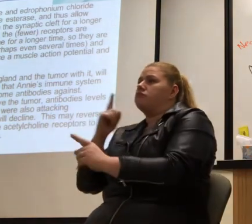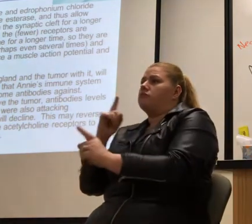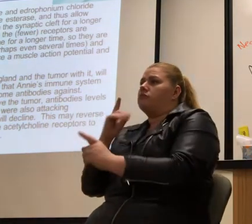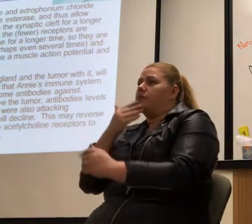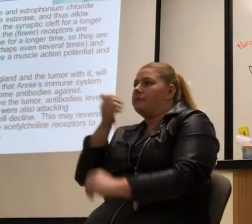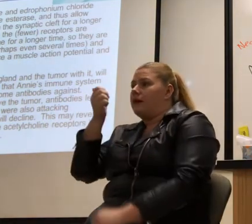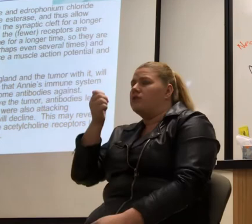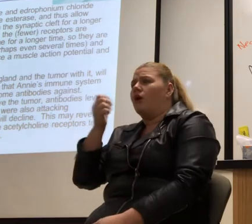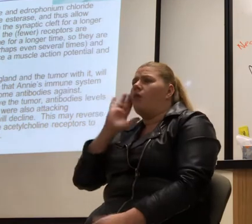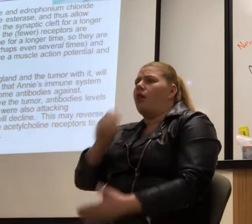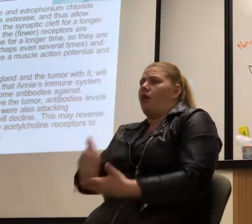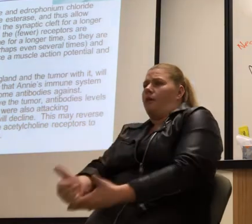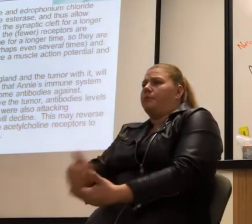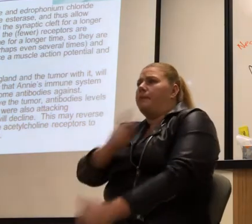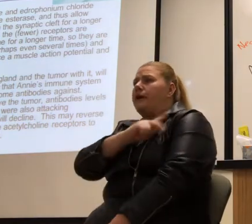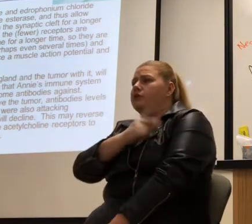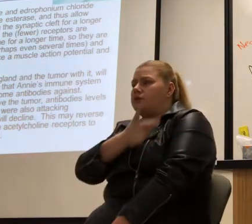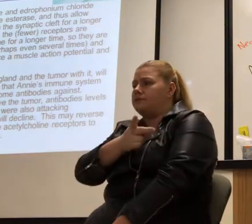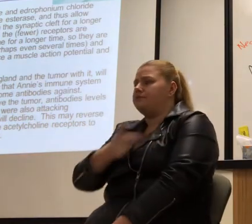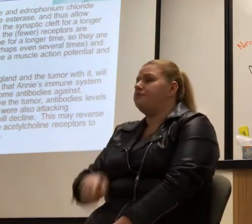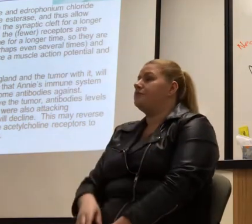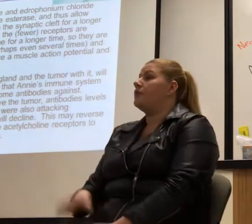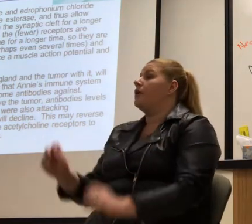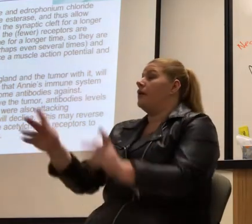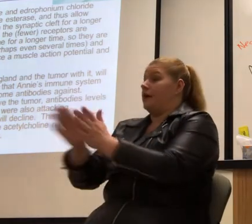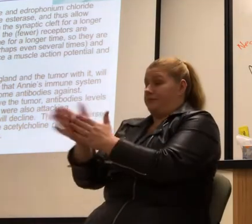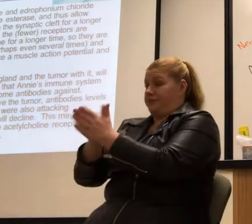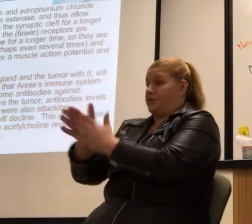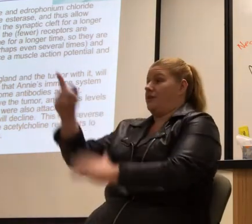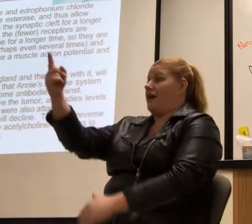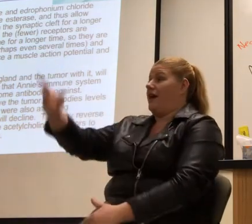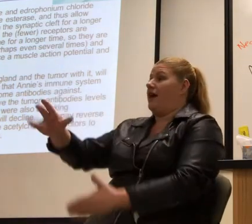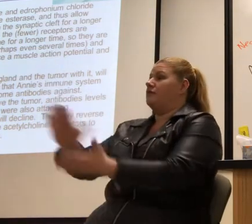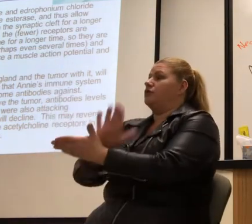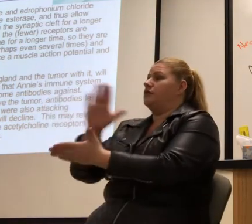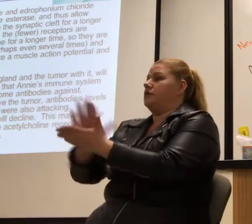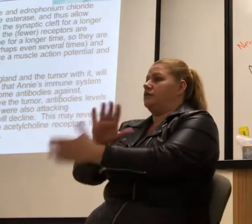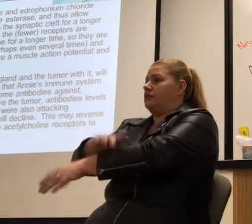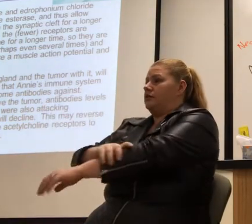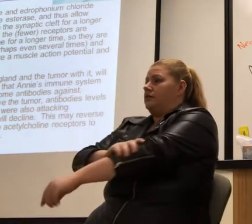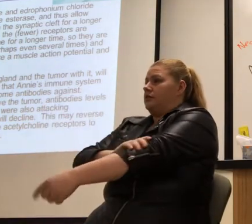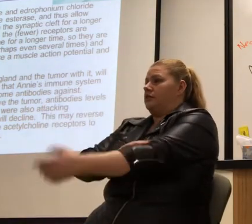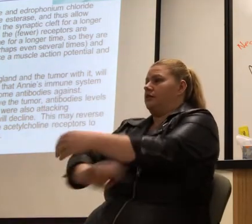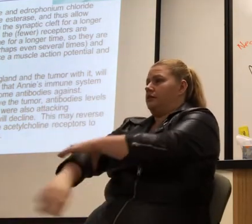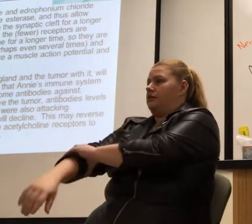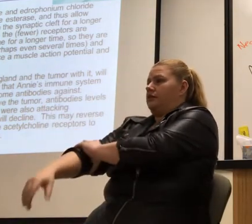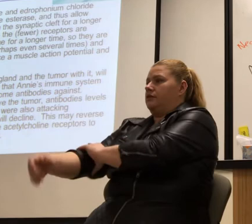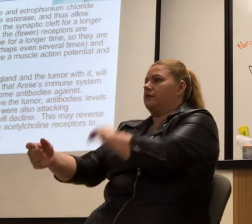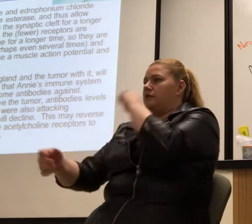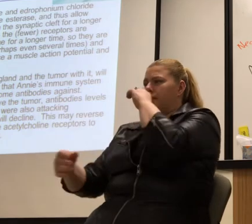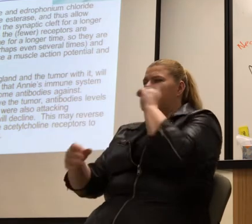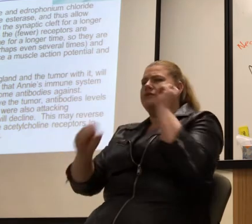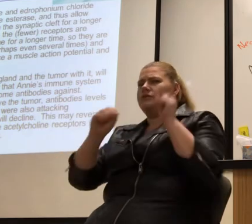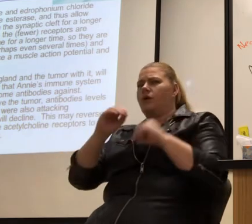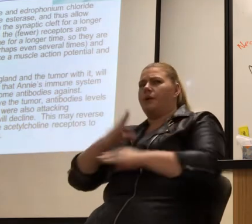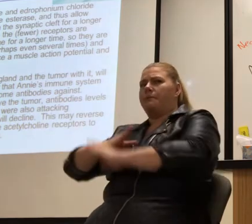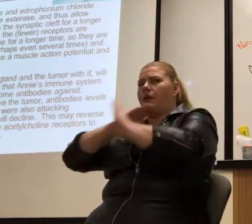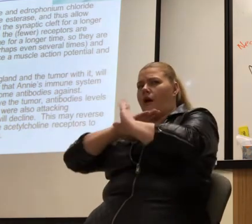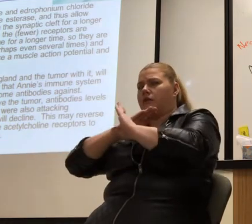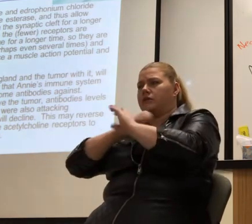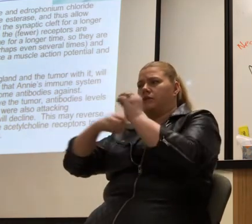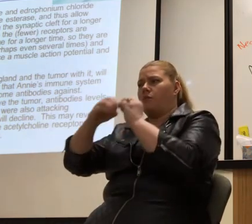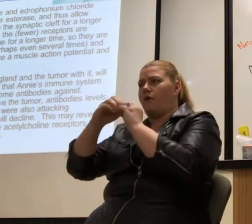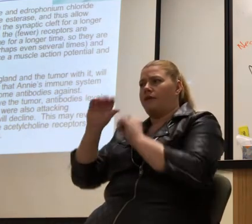So, on your half sheet, I want to make sure you understood what I just said. So, that, it just blocks more